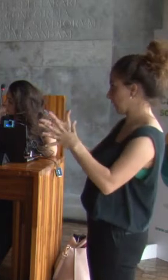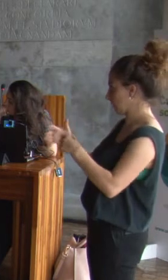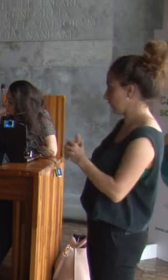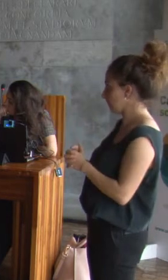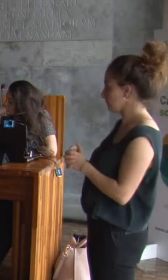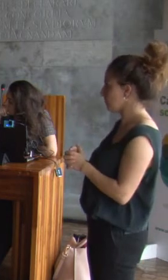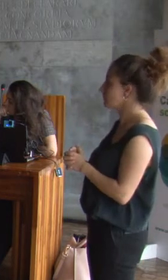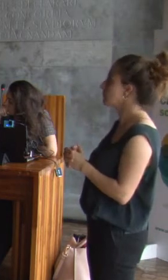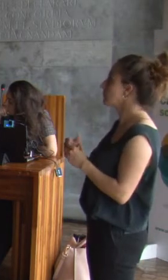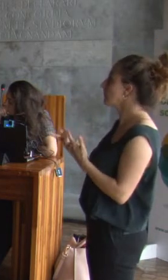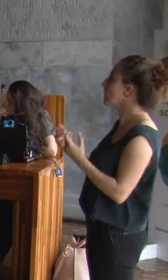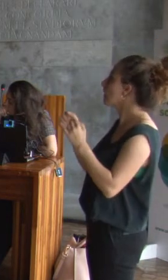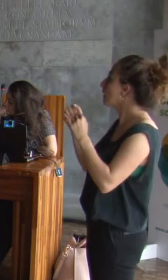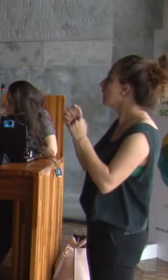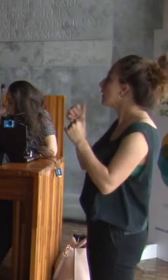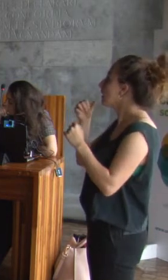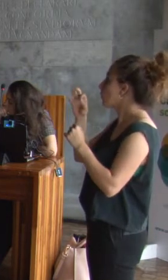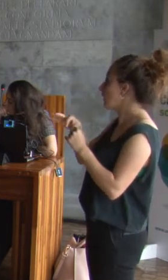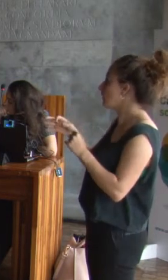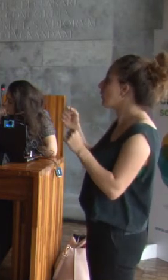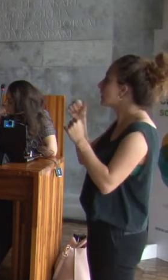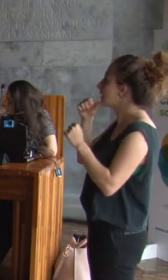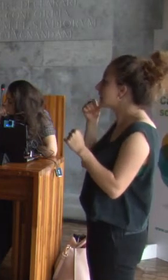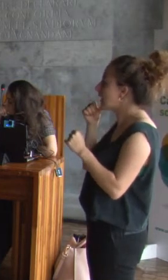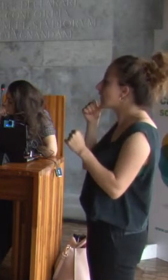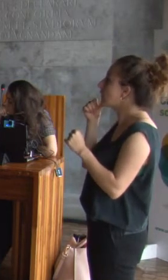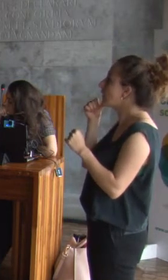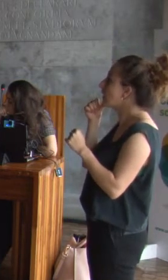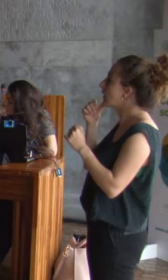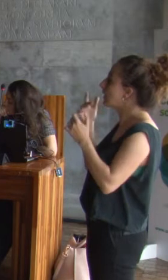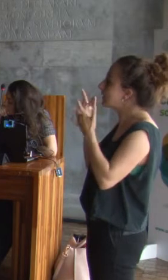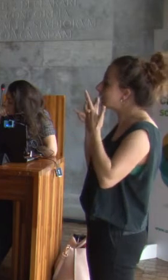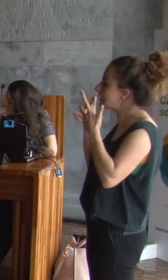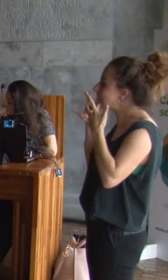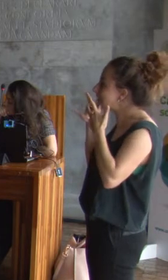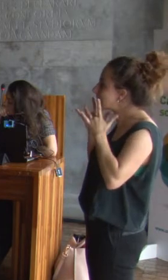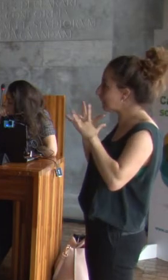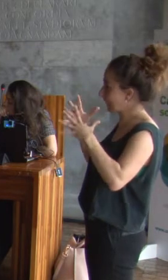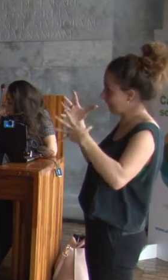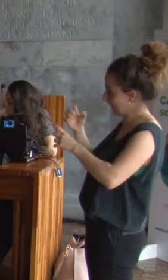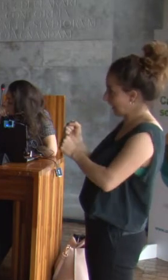sometimes we need to operate these simplification operations to make